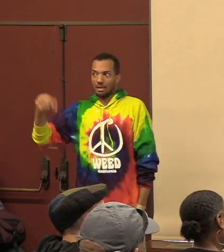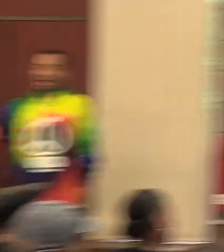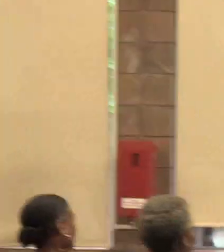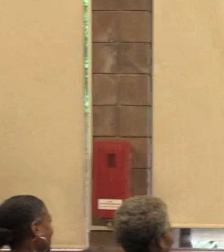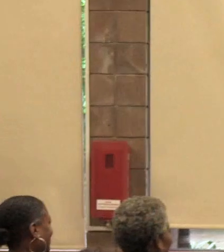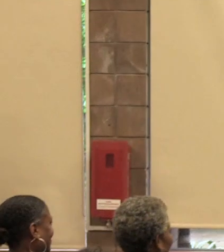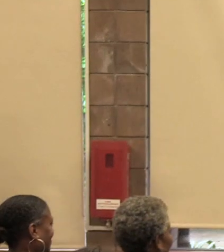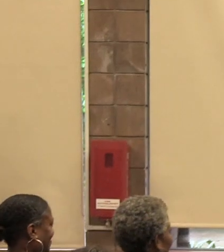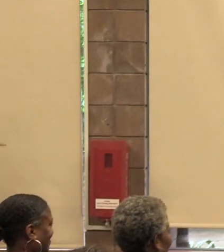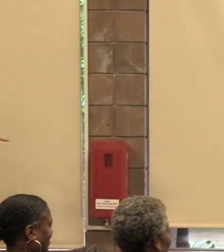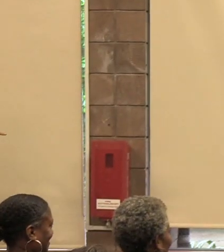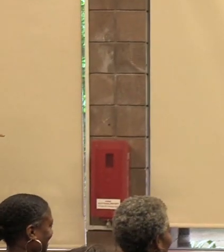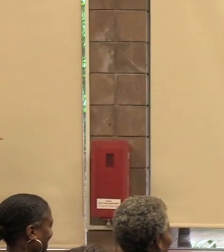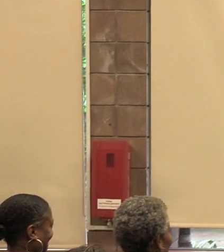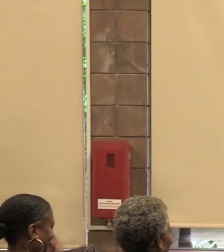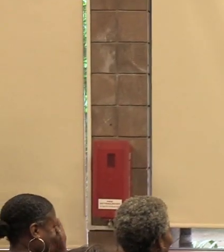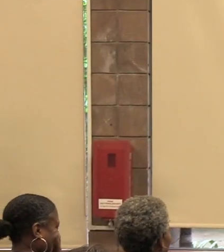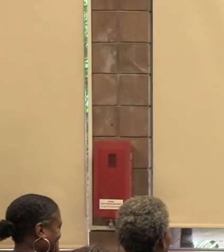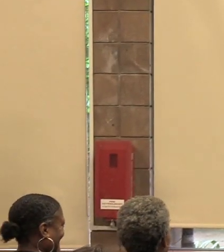They're lying.